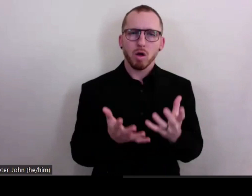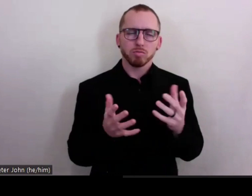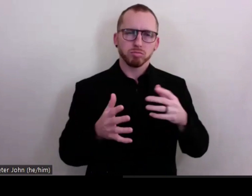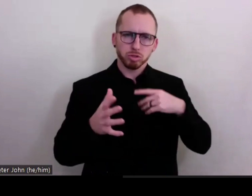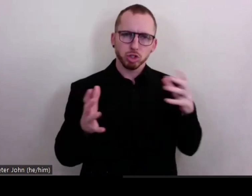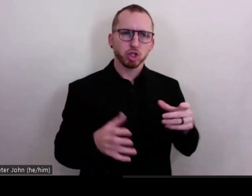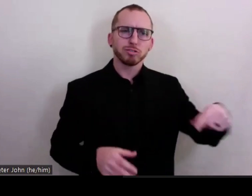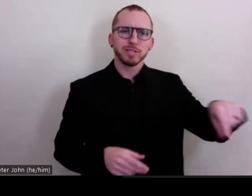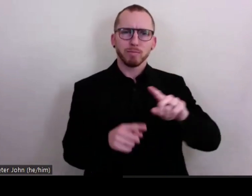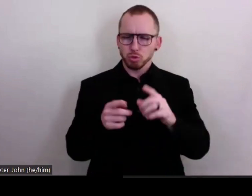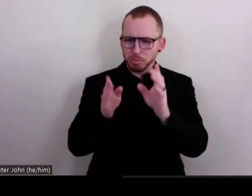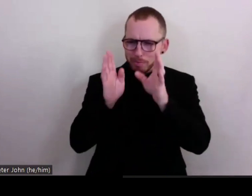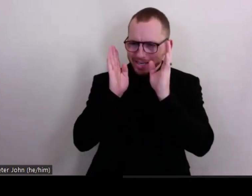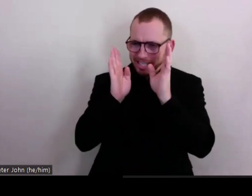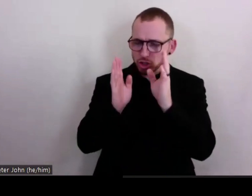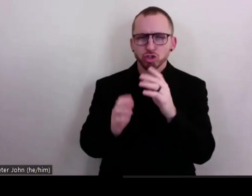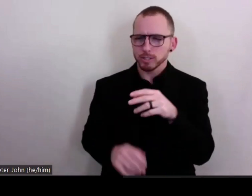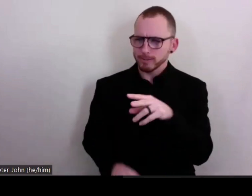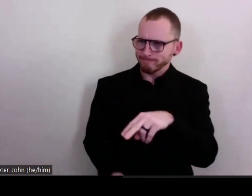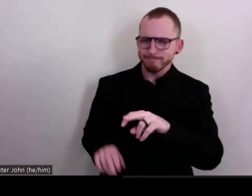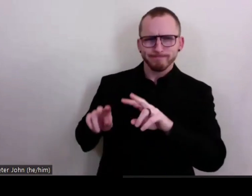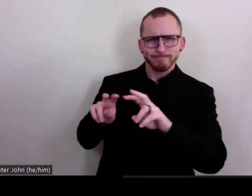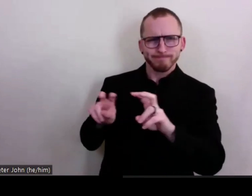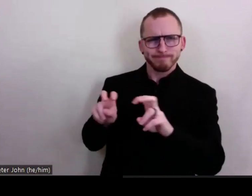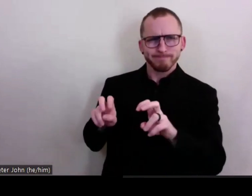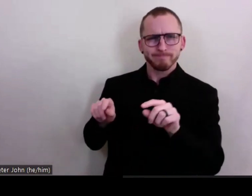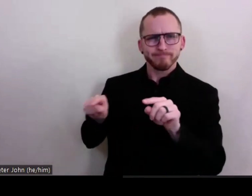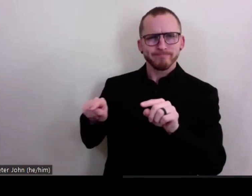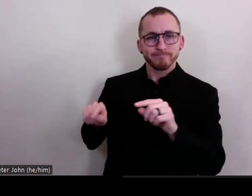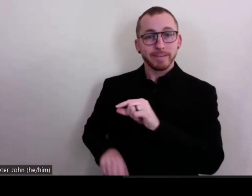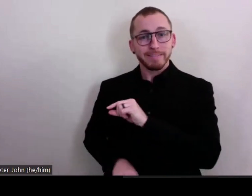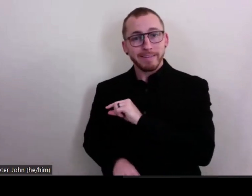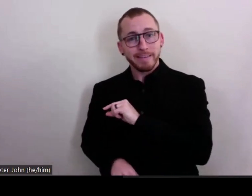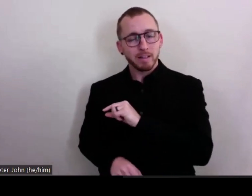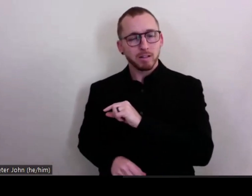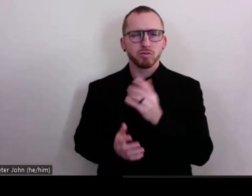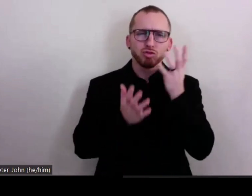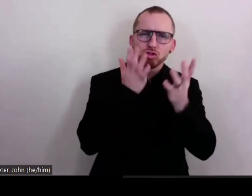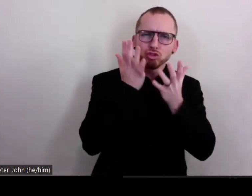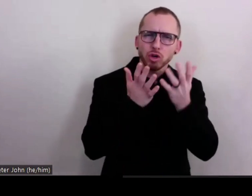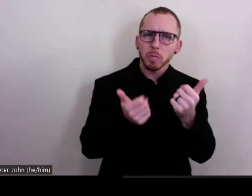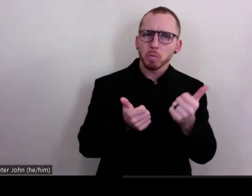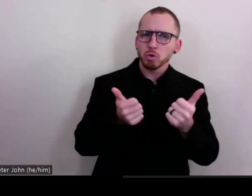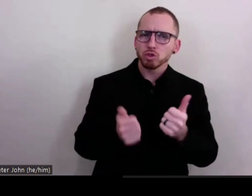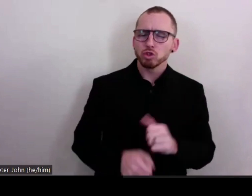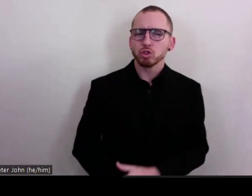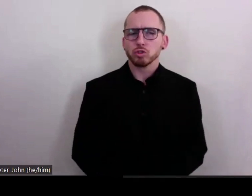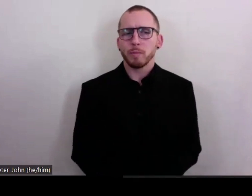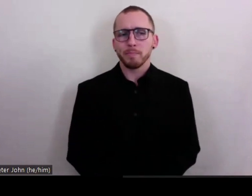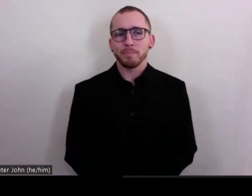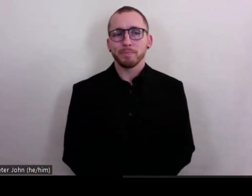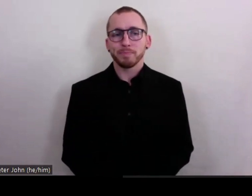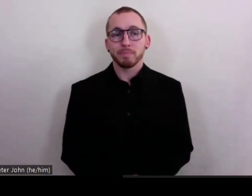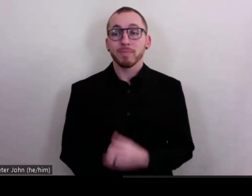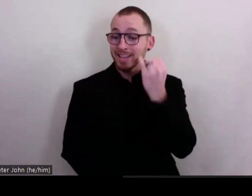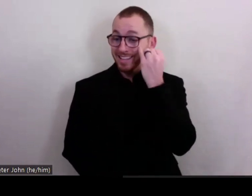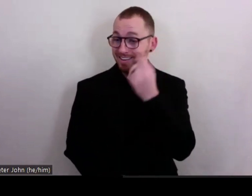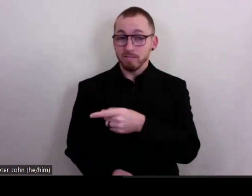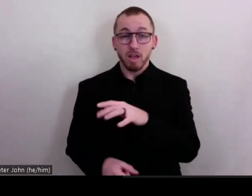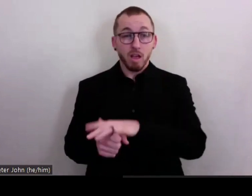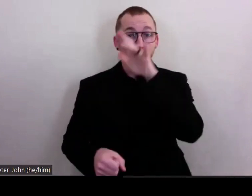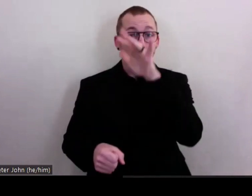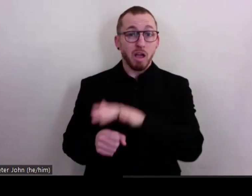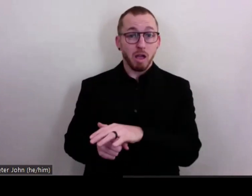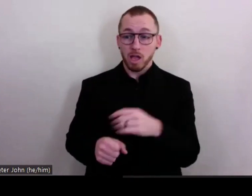shame. And so if we're correcting them, what we want to do is if they're having a large reaction to that, is